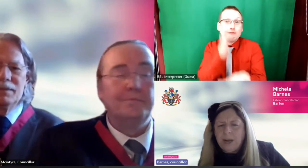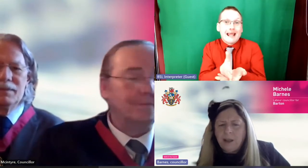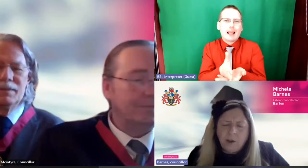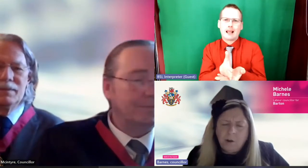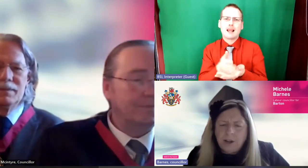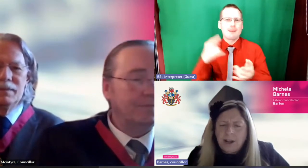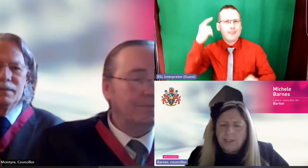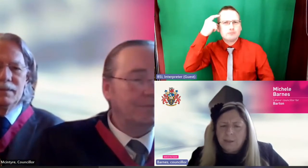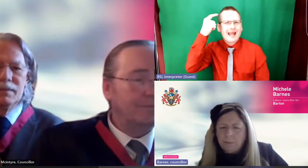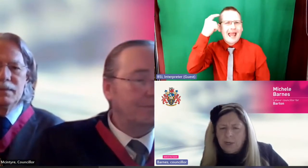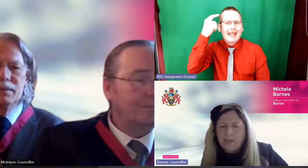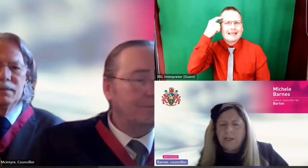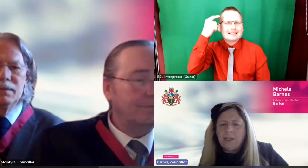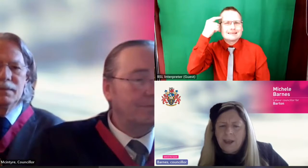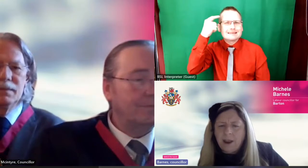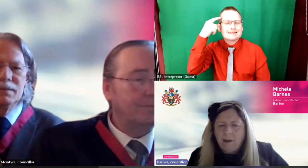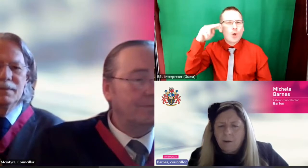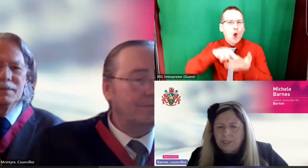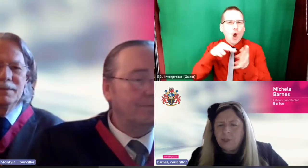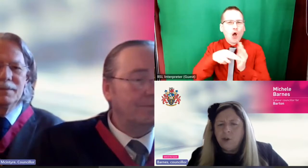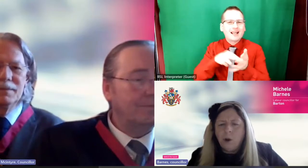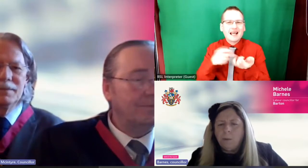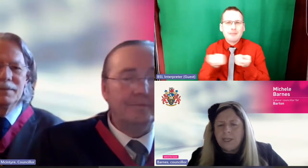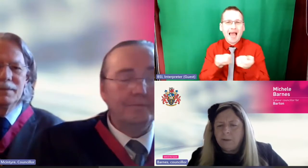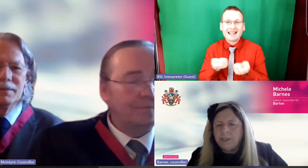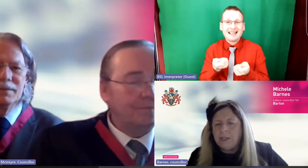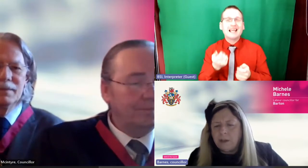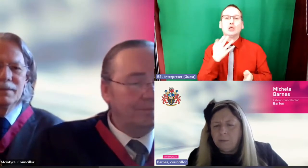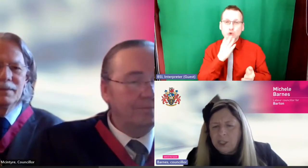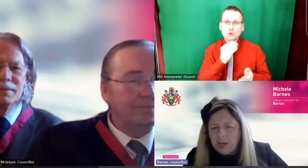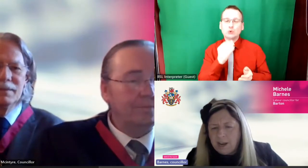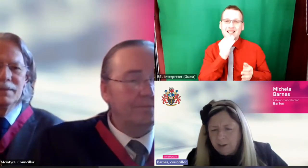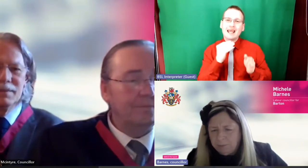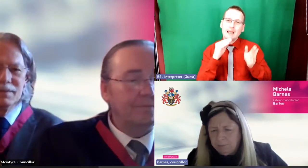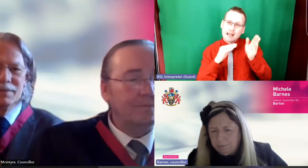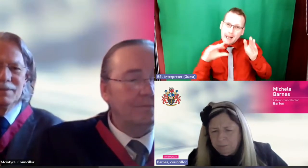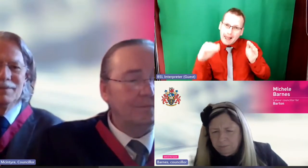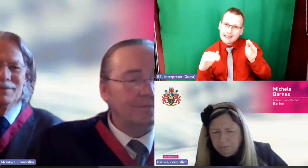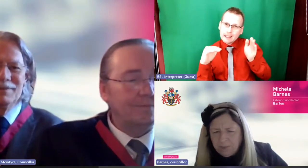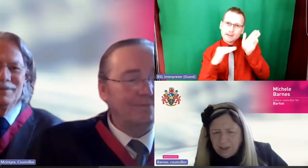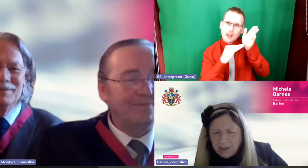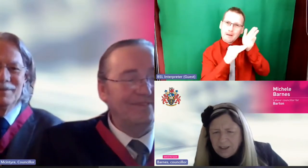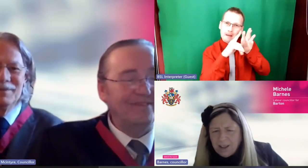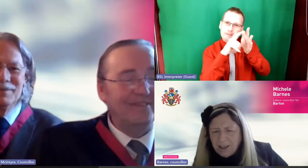brains behind the organising and planning in their house is normally down to little Michelle,